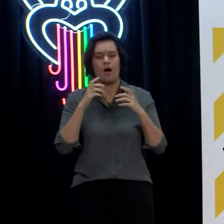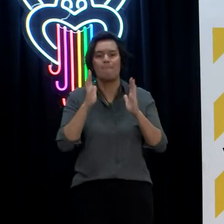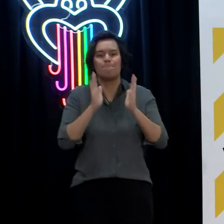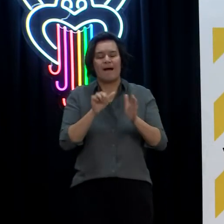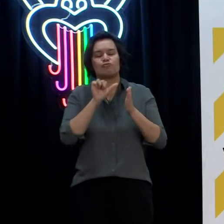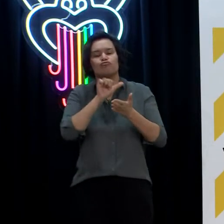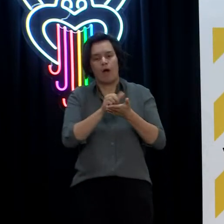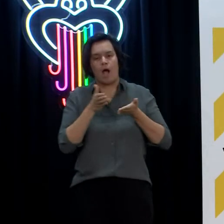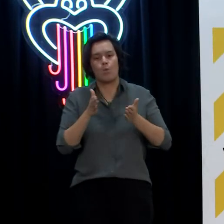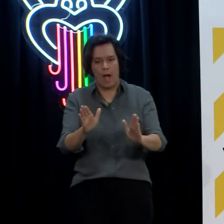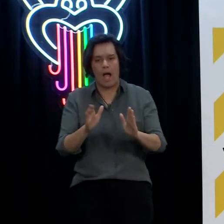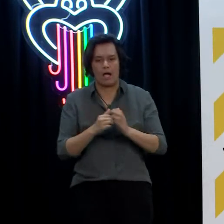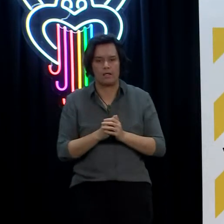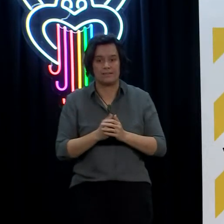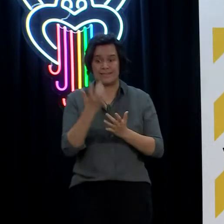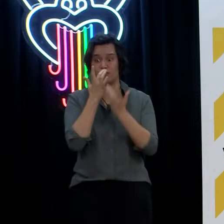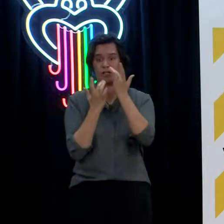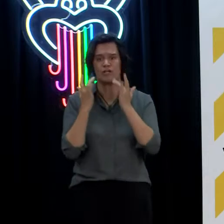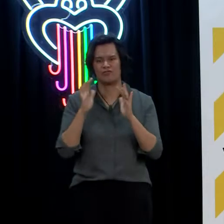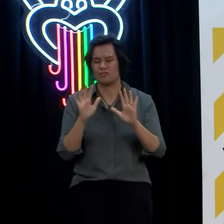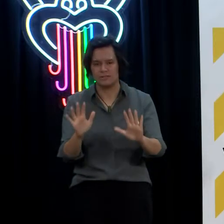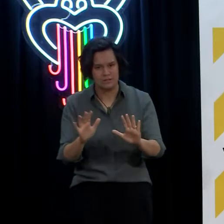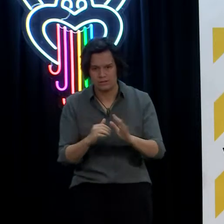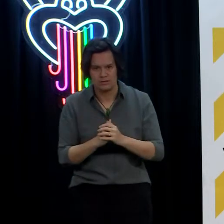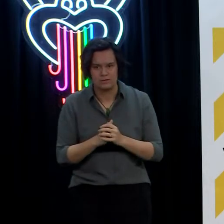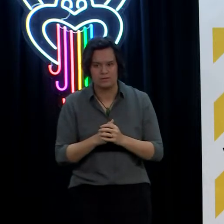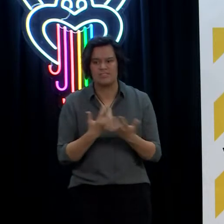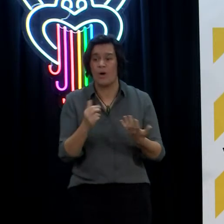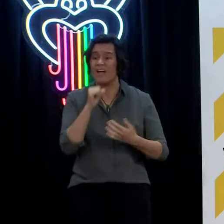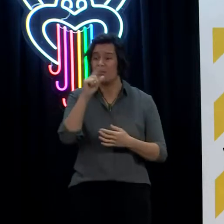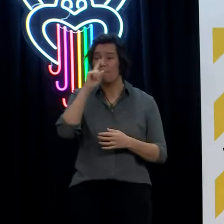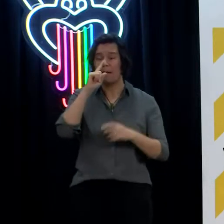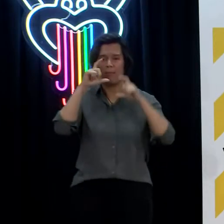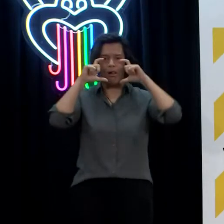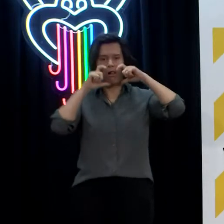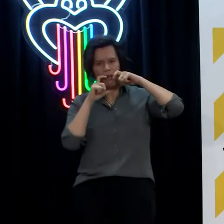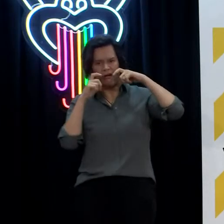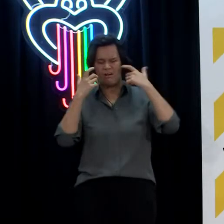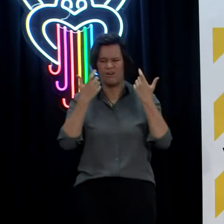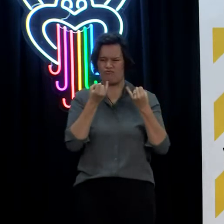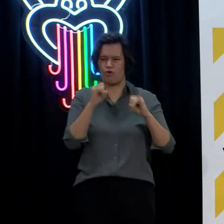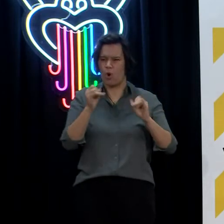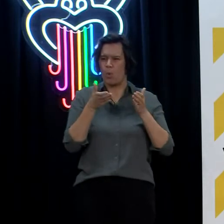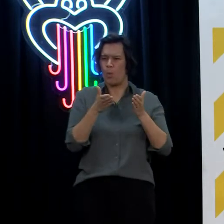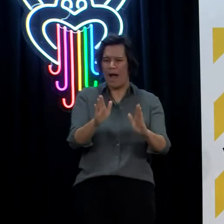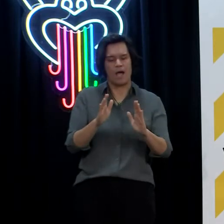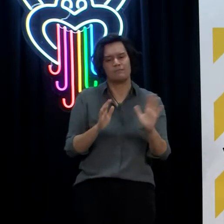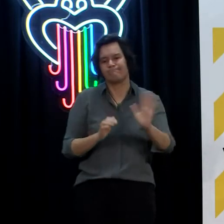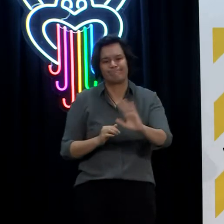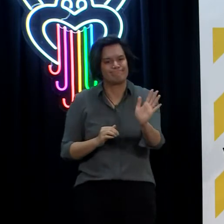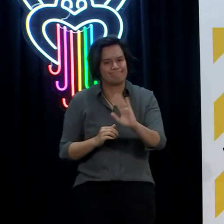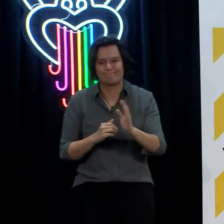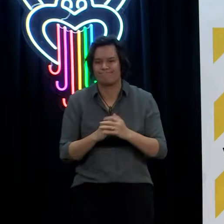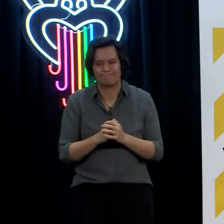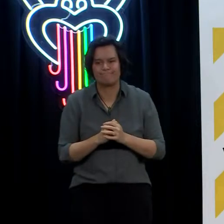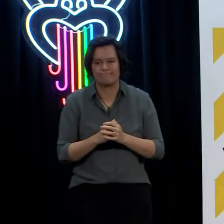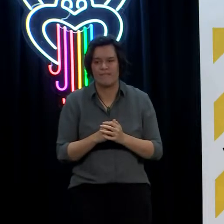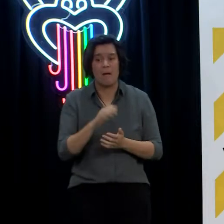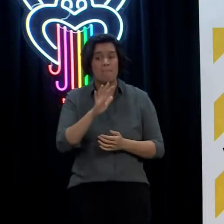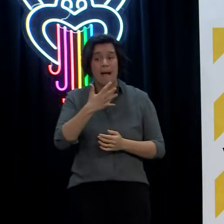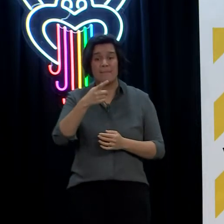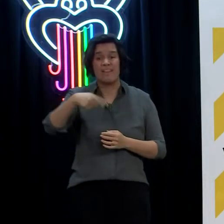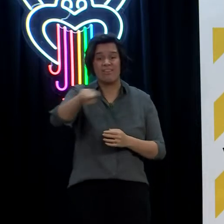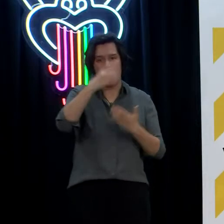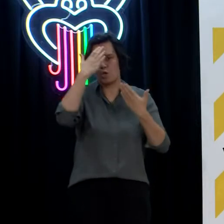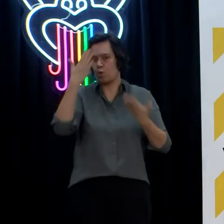observation of people not wearing them correctly would agree that there may be issues with people not knowing how